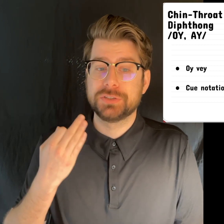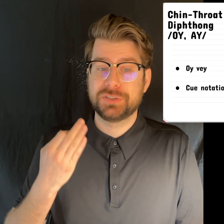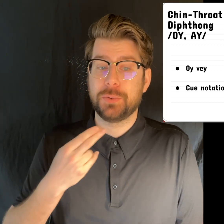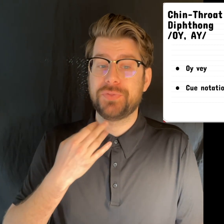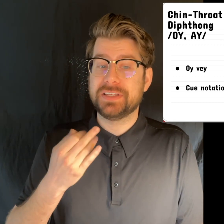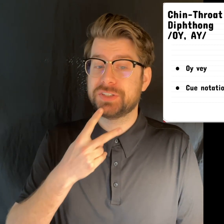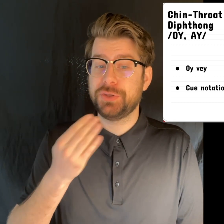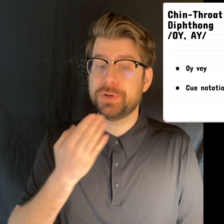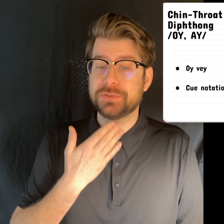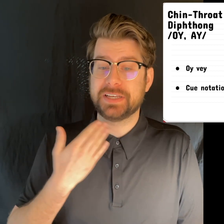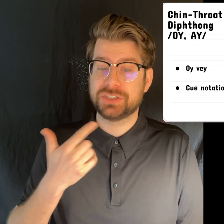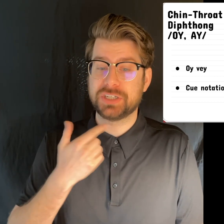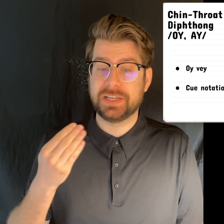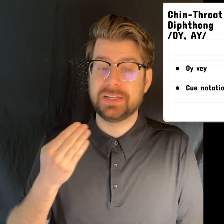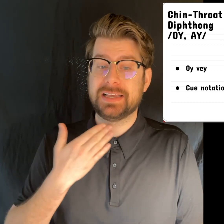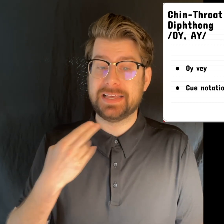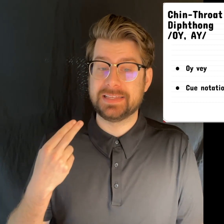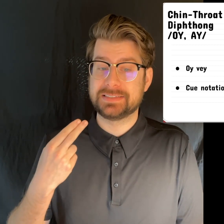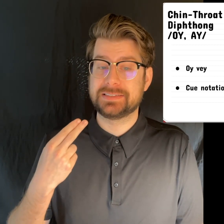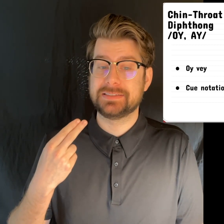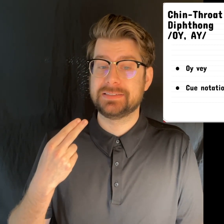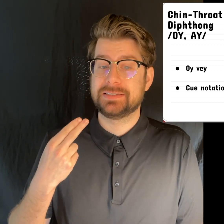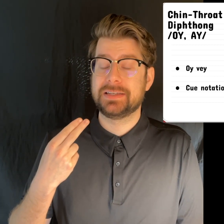So this Q notation is